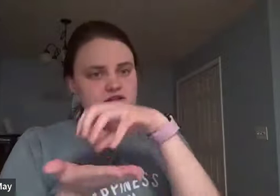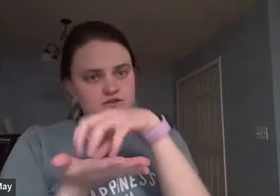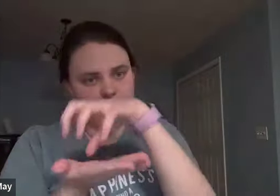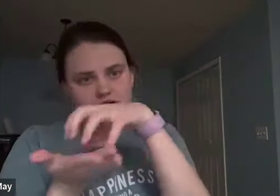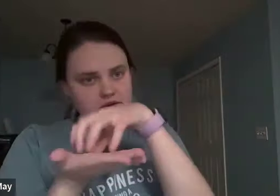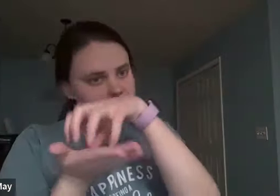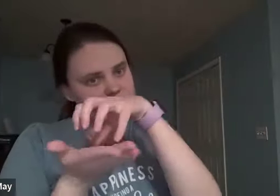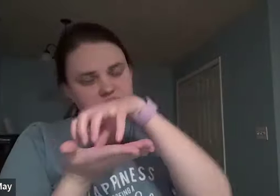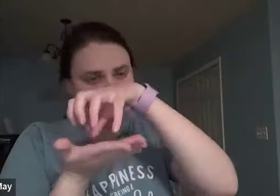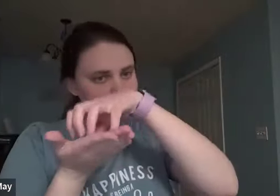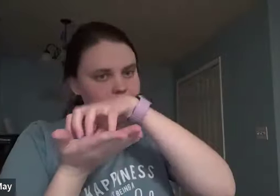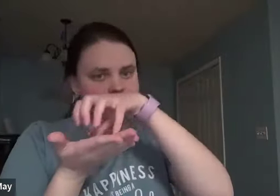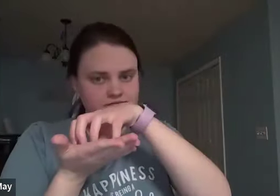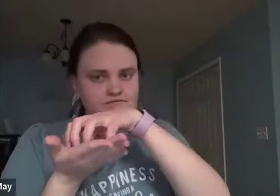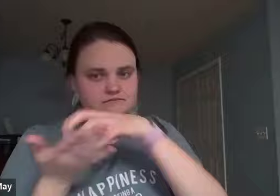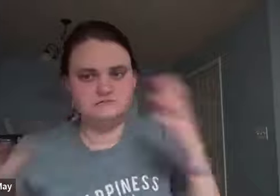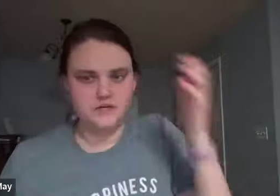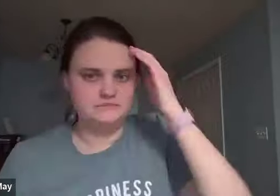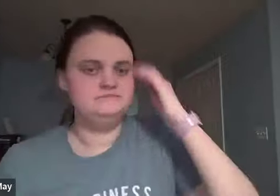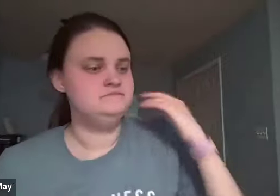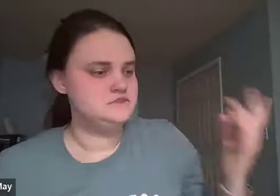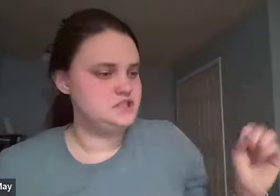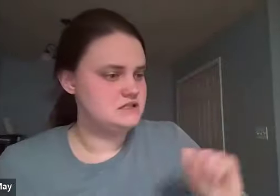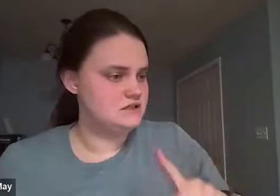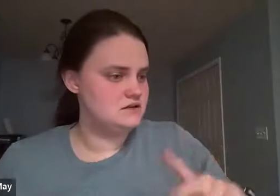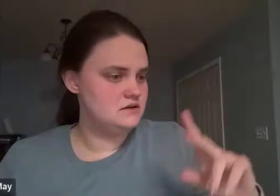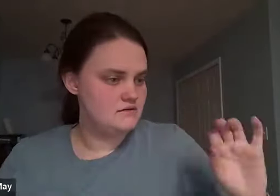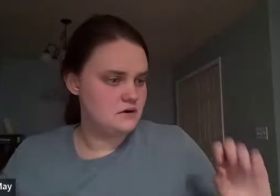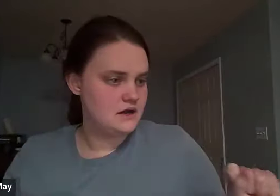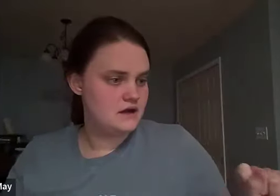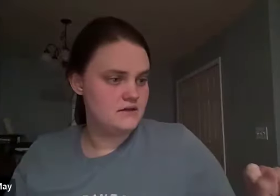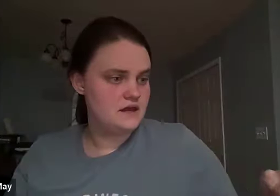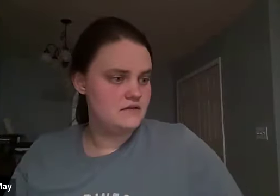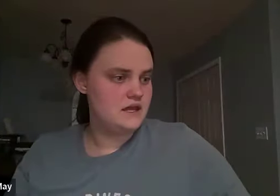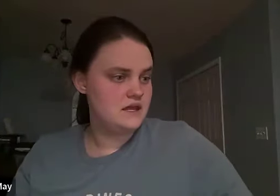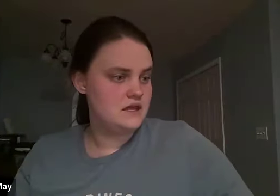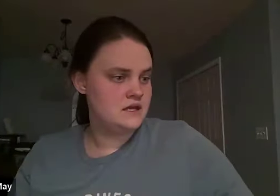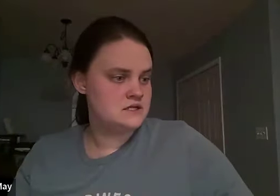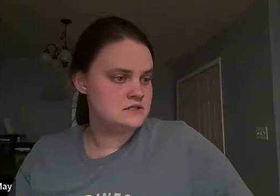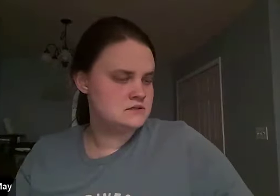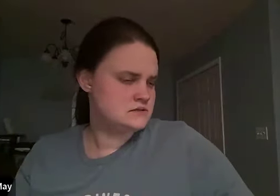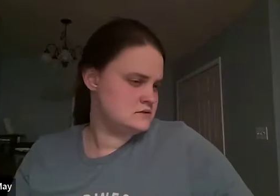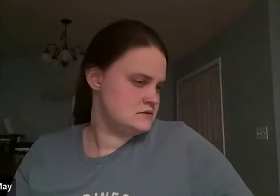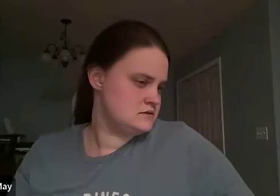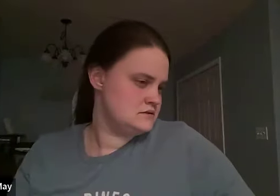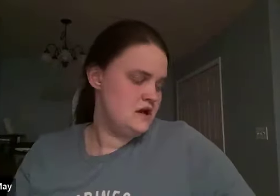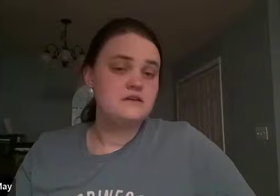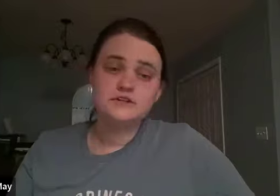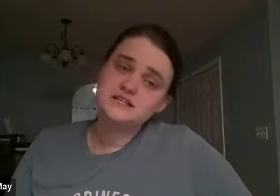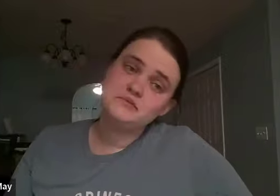do cupcake, cake. But just a little FYI on that. And then, unfortunately,